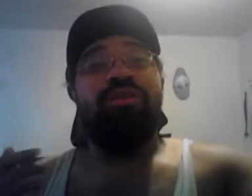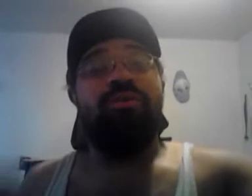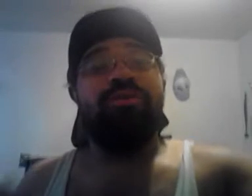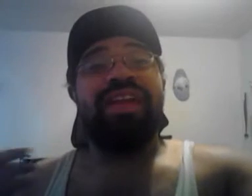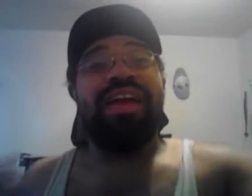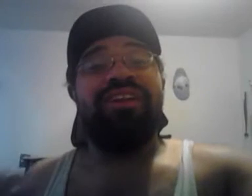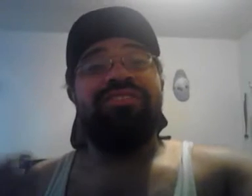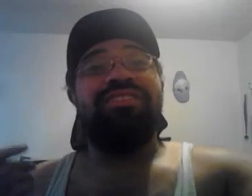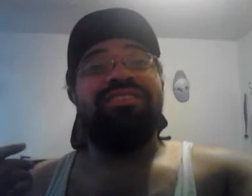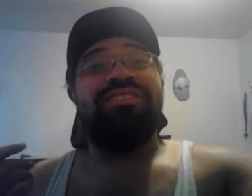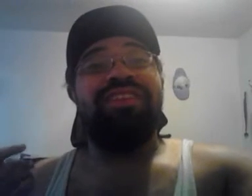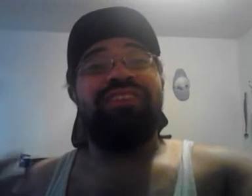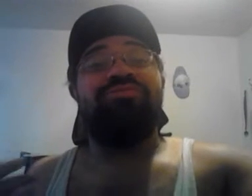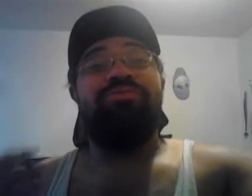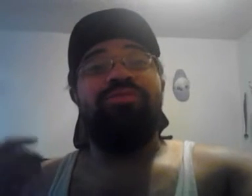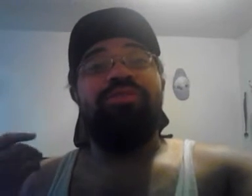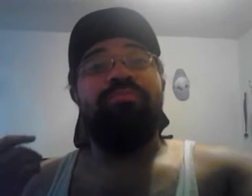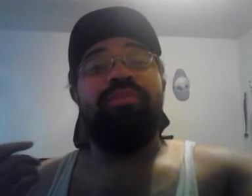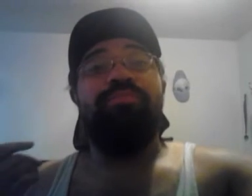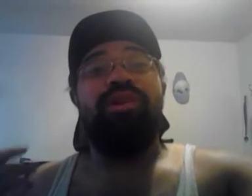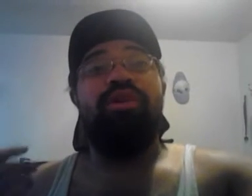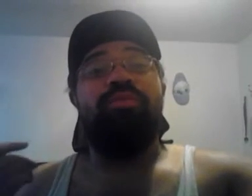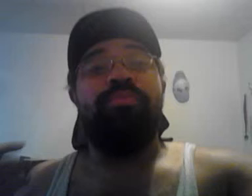organ out of the sexual